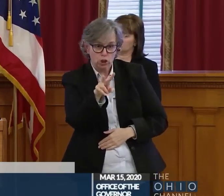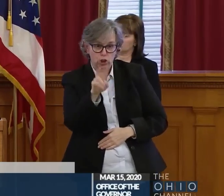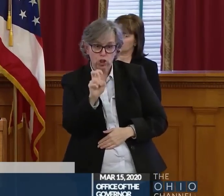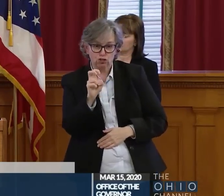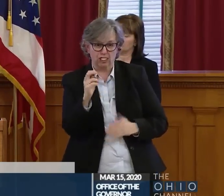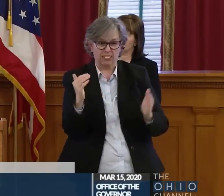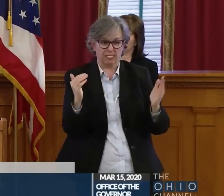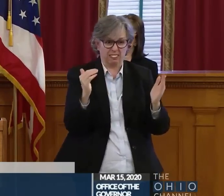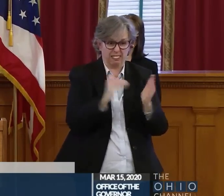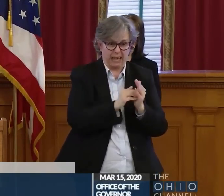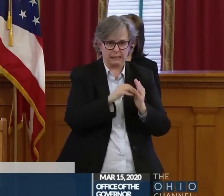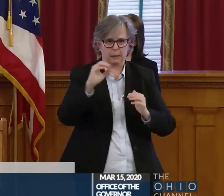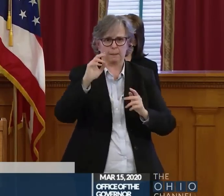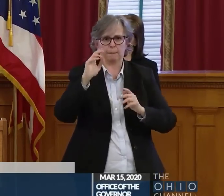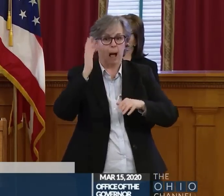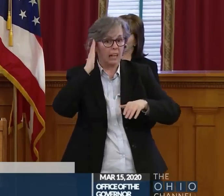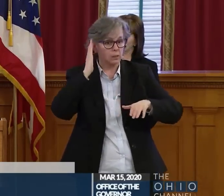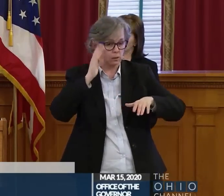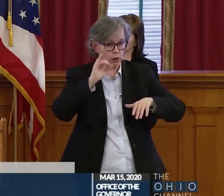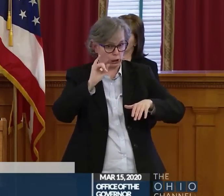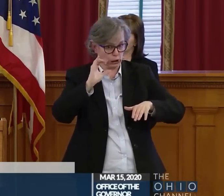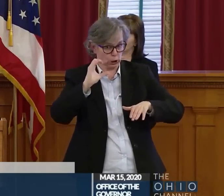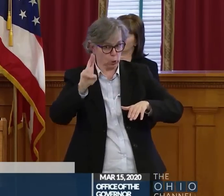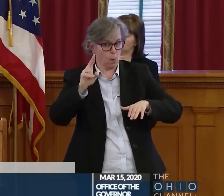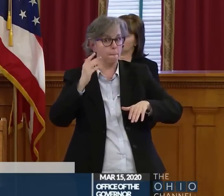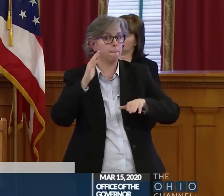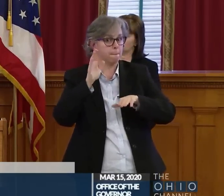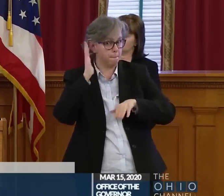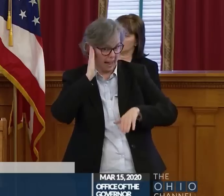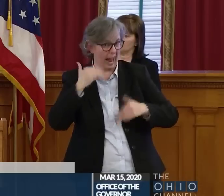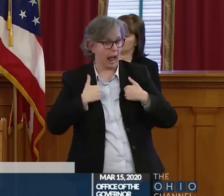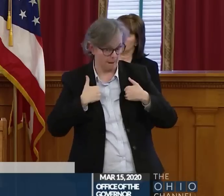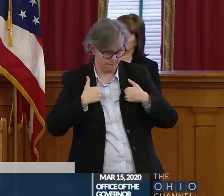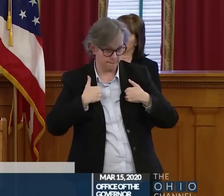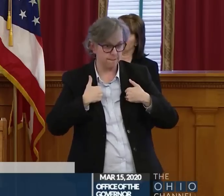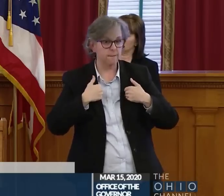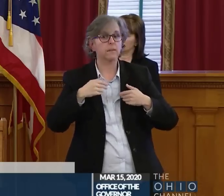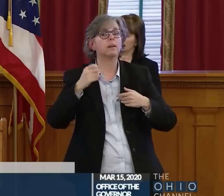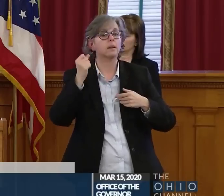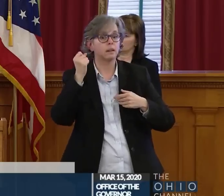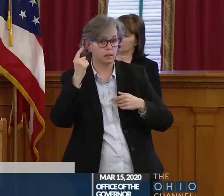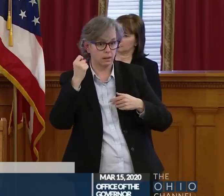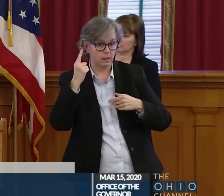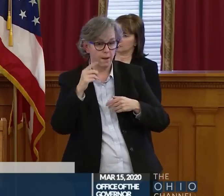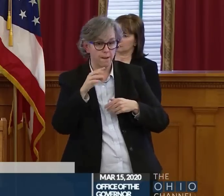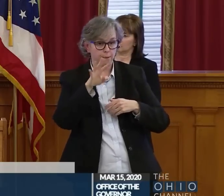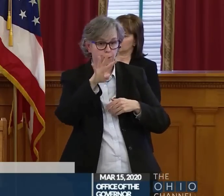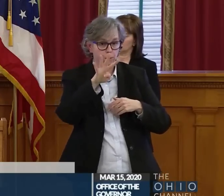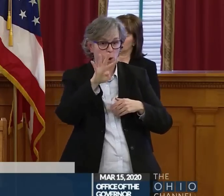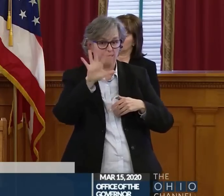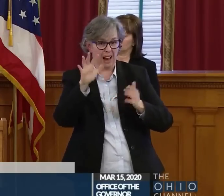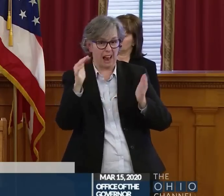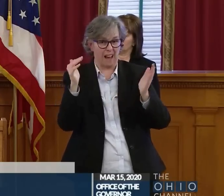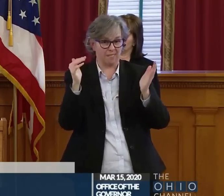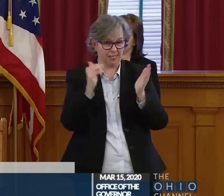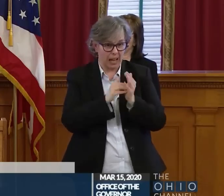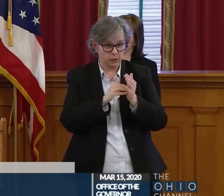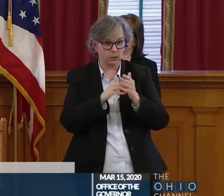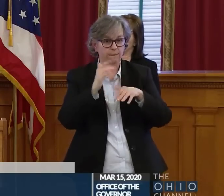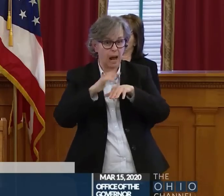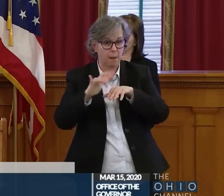in the US. 45,000 ICU beds are available, and many of them are already occupied at 60